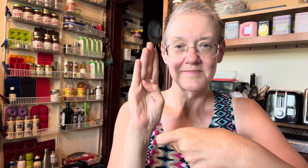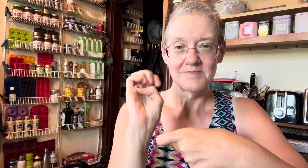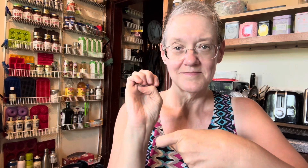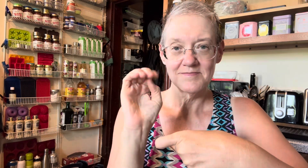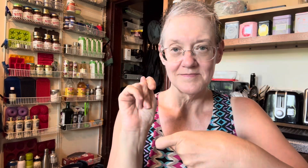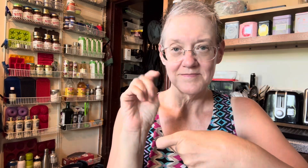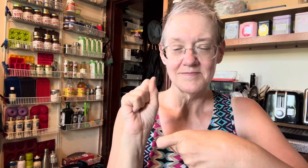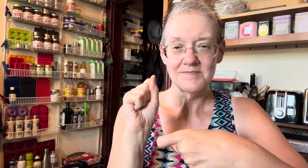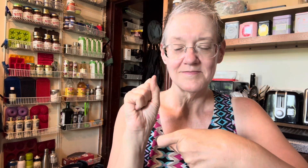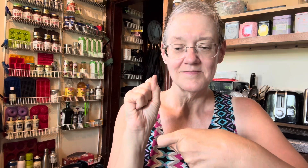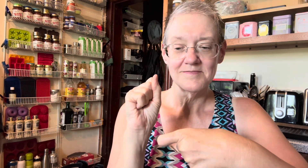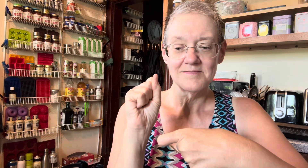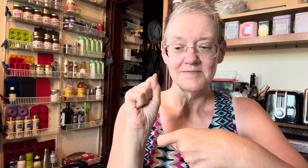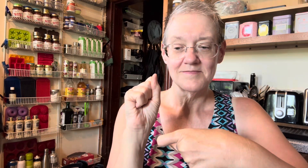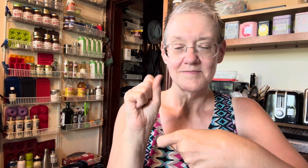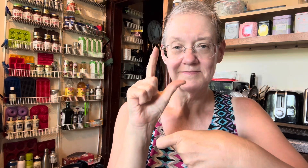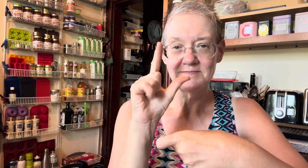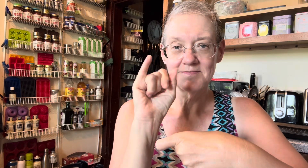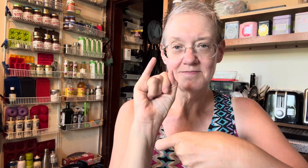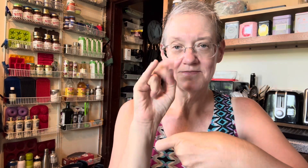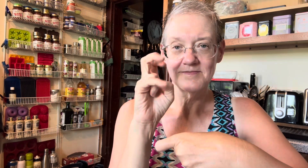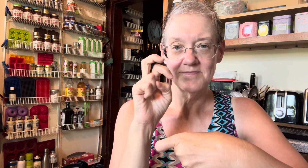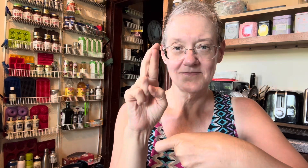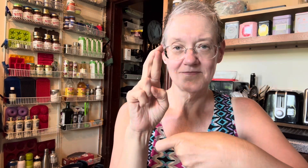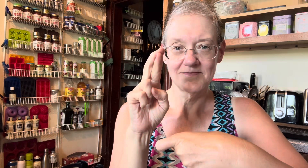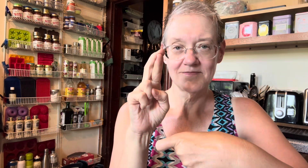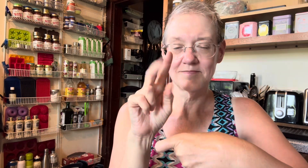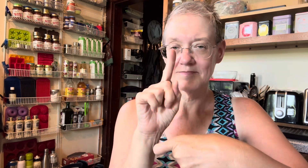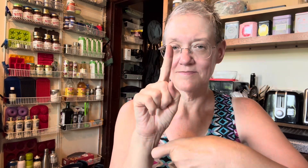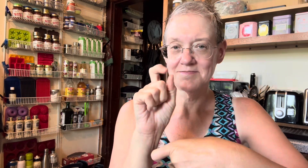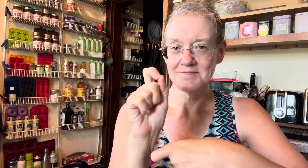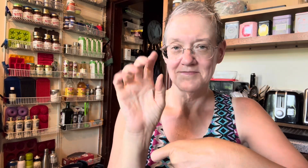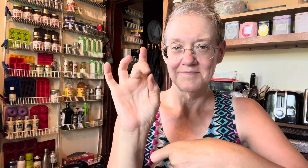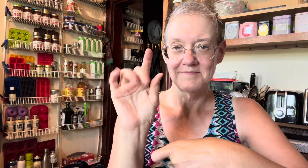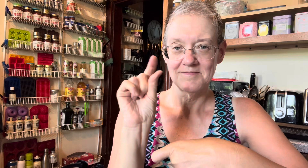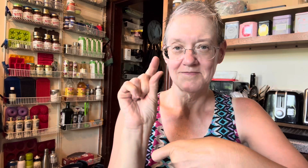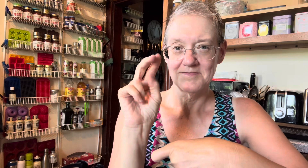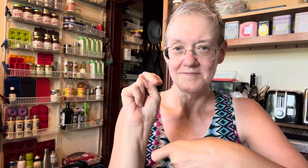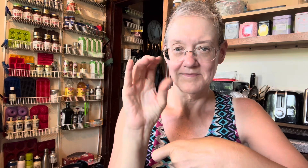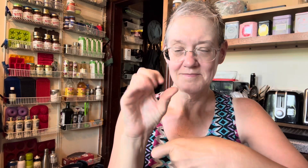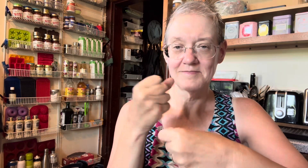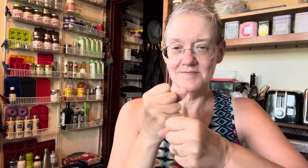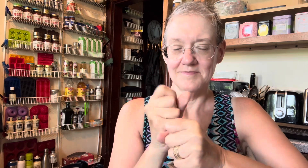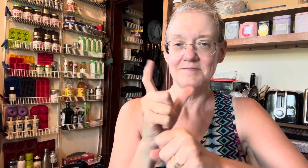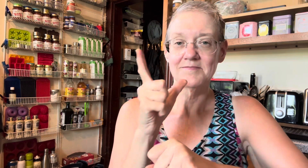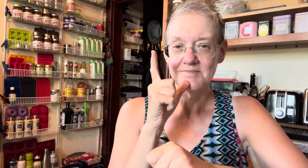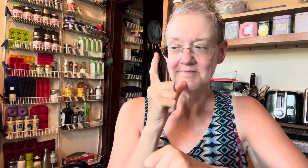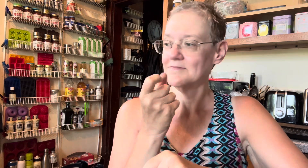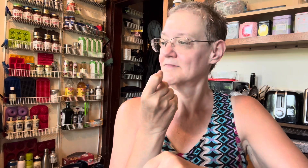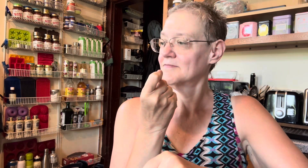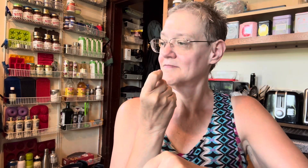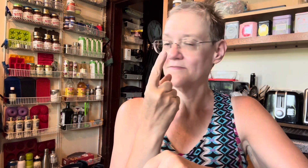And the capsules are greens, beets, and beef liver, 1.8 grams of net carbs, making